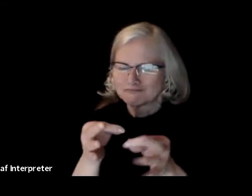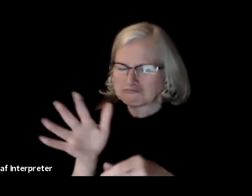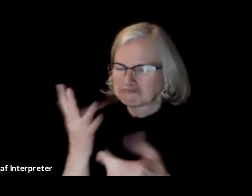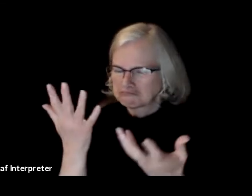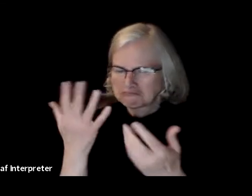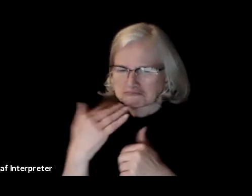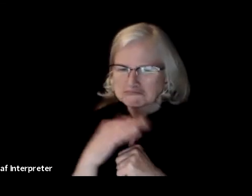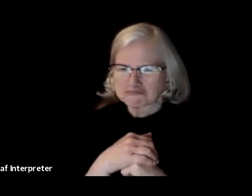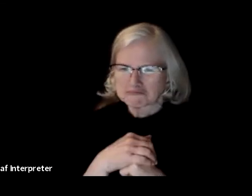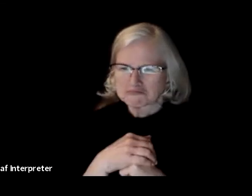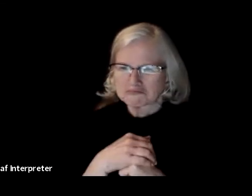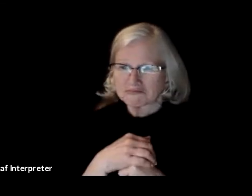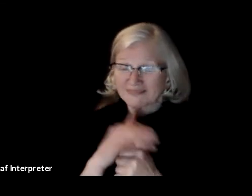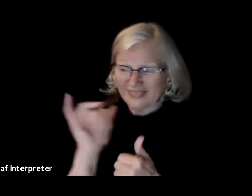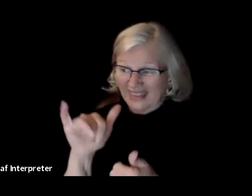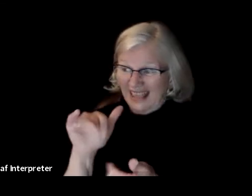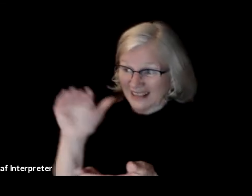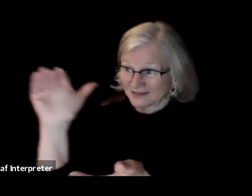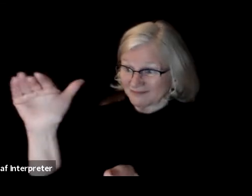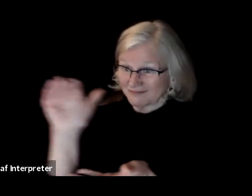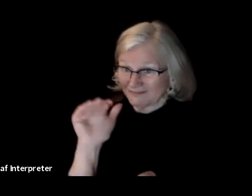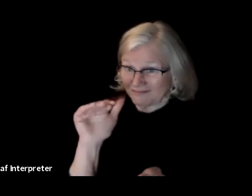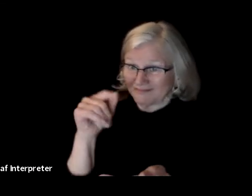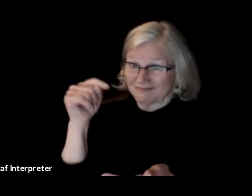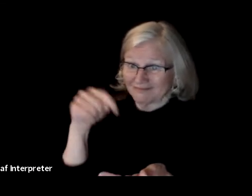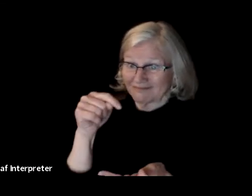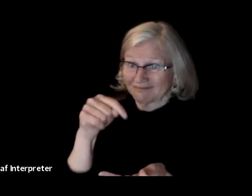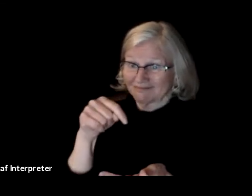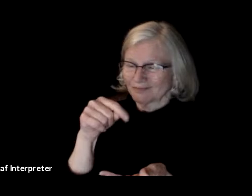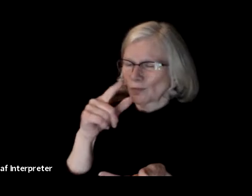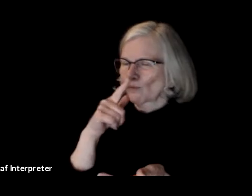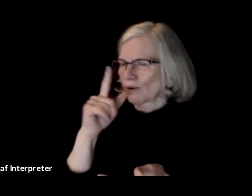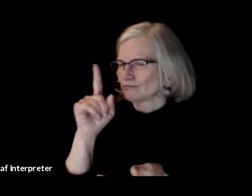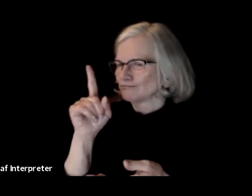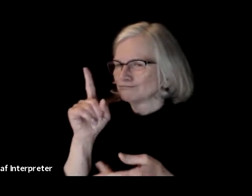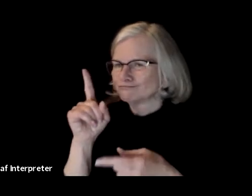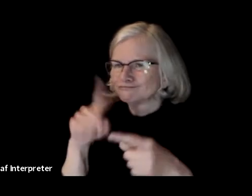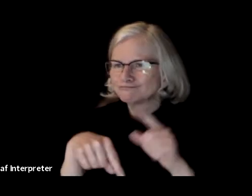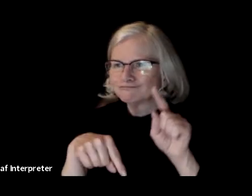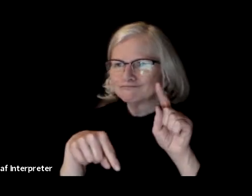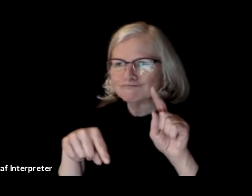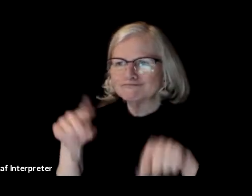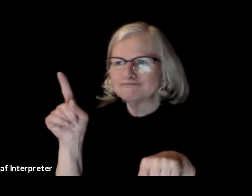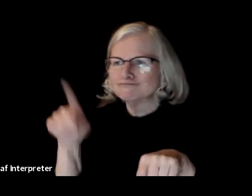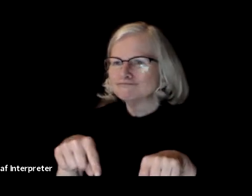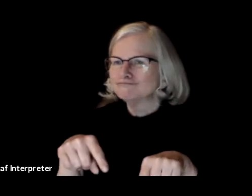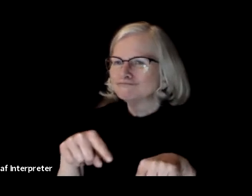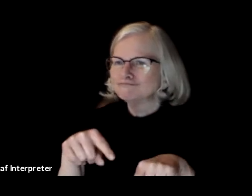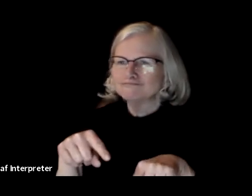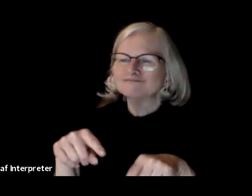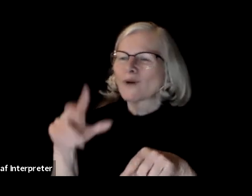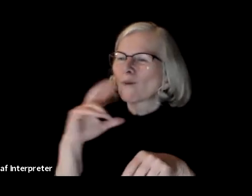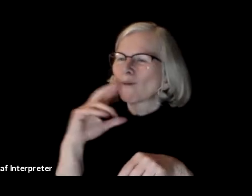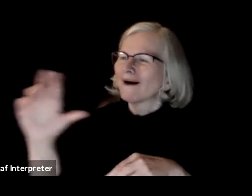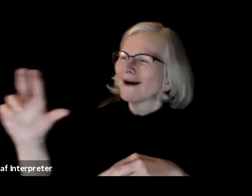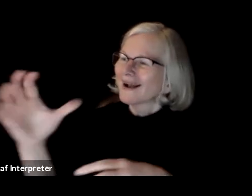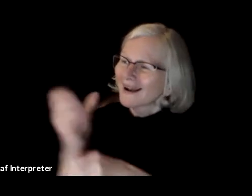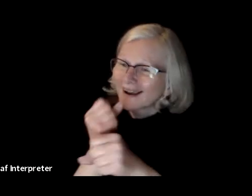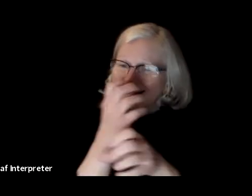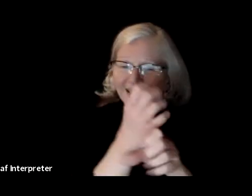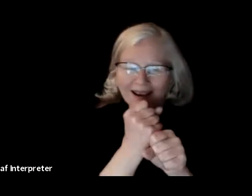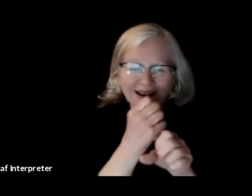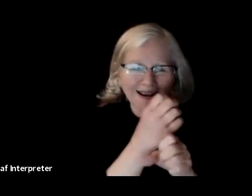us from J&J will be erratic until they kind of reach their stride, at which point they've said,